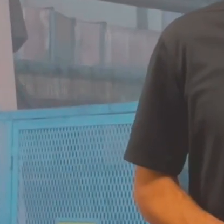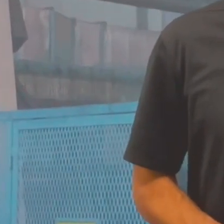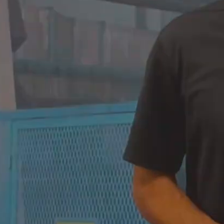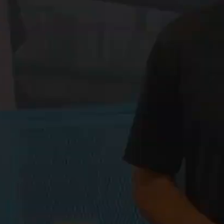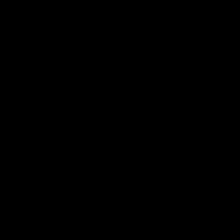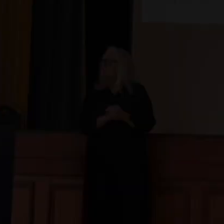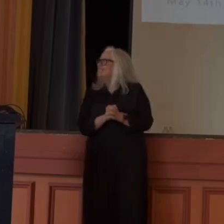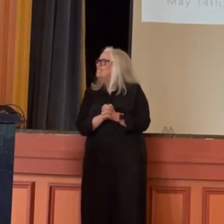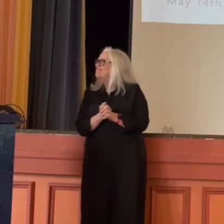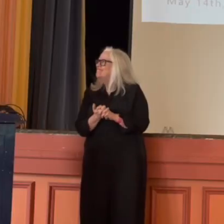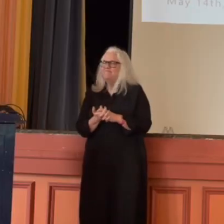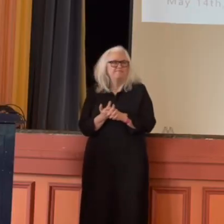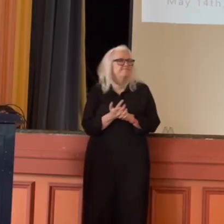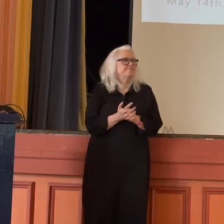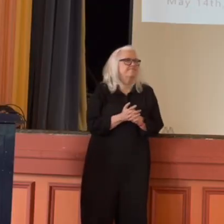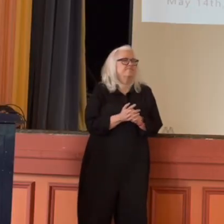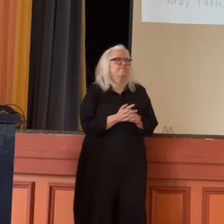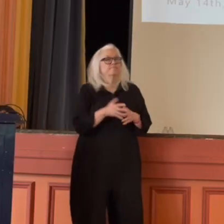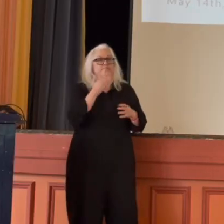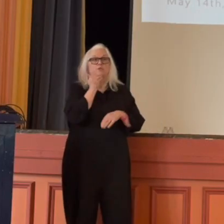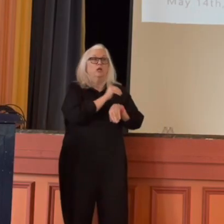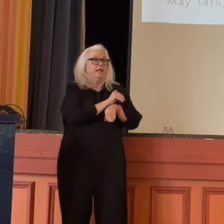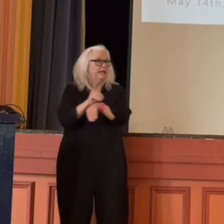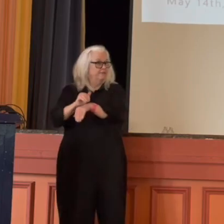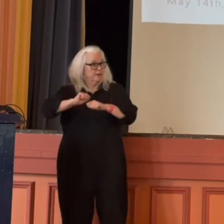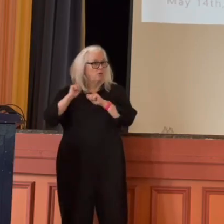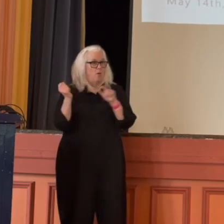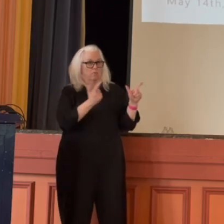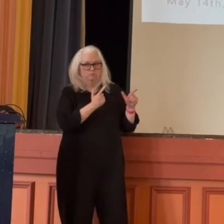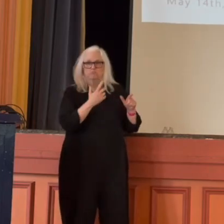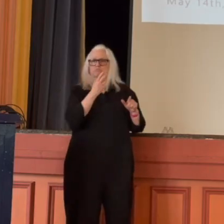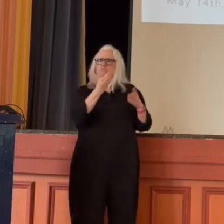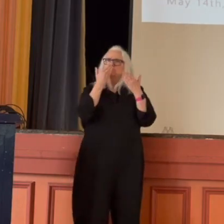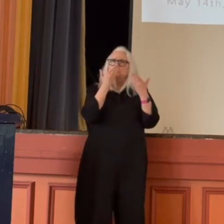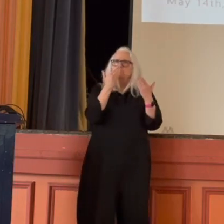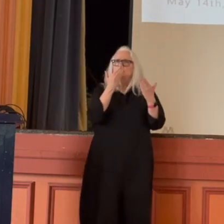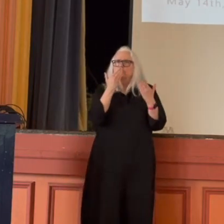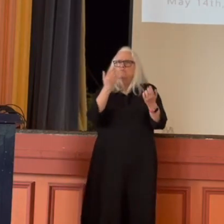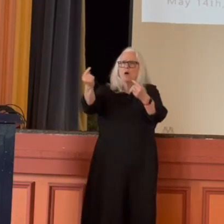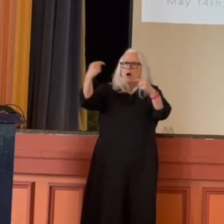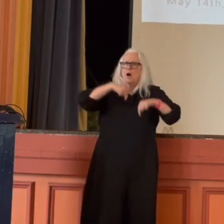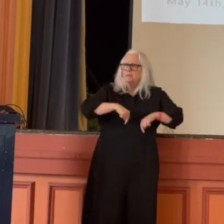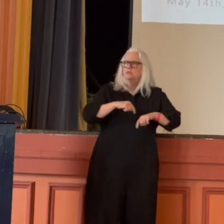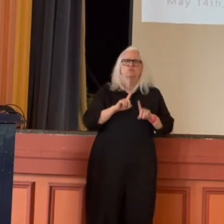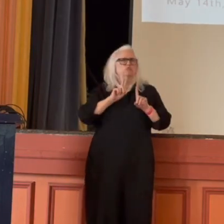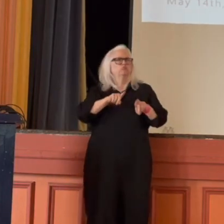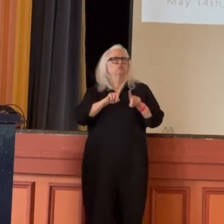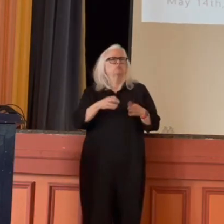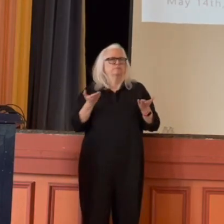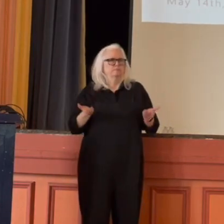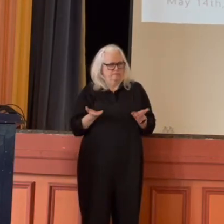convenience only. Well, good evening, everyone, and thank you for attending our Queen City